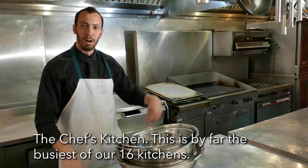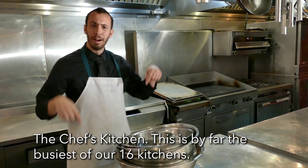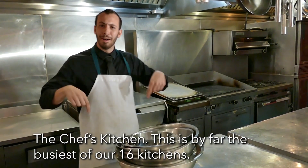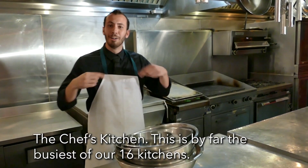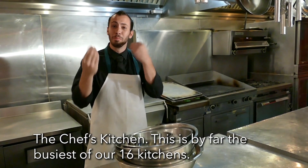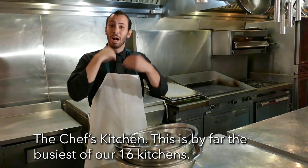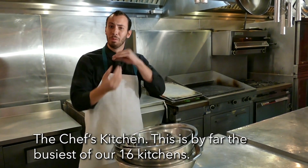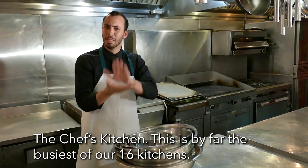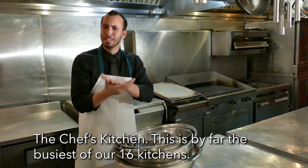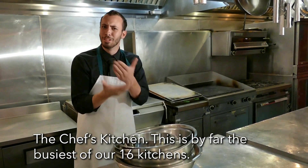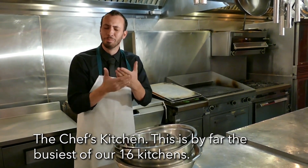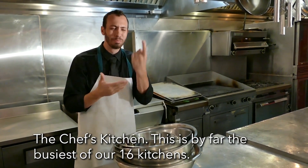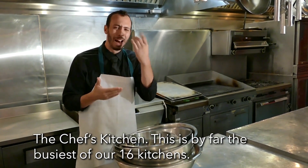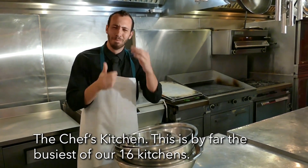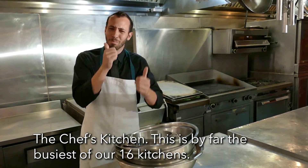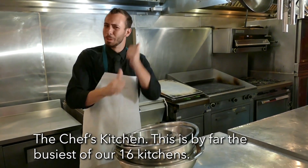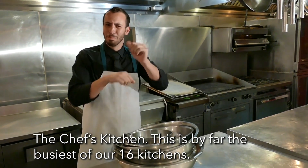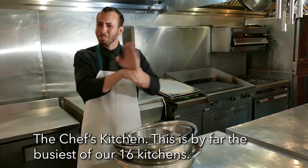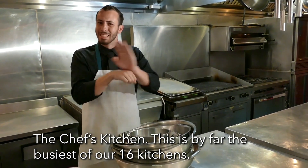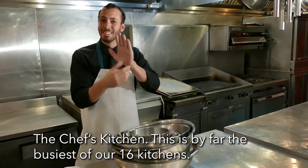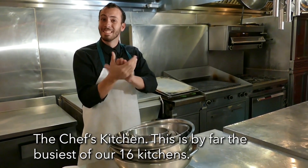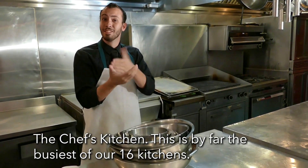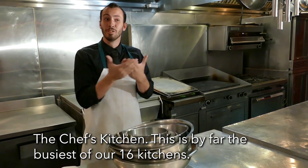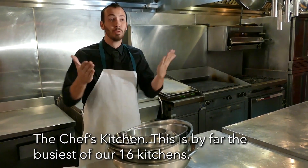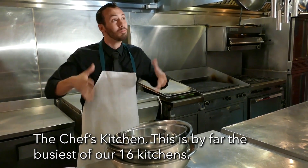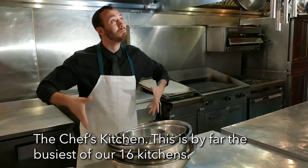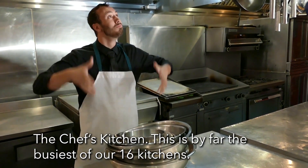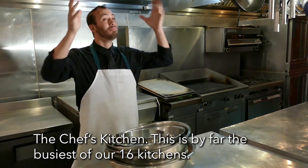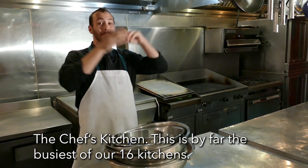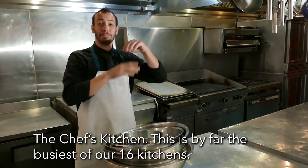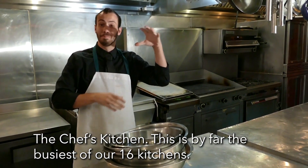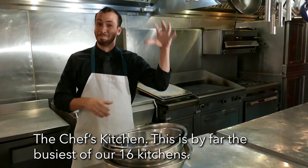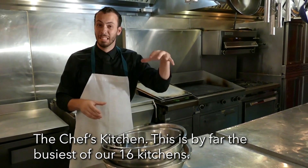The chef's kitchen. This is by far the busiest of the 16 mansion kitchens.